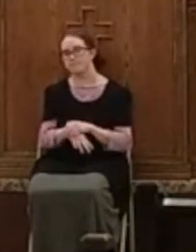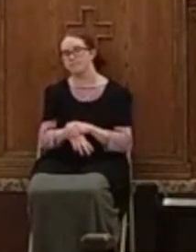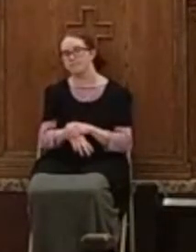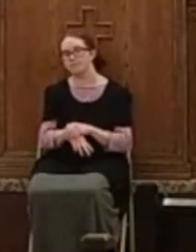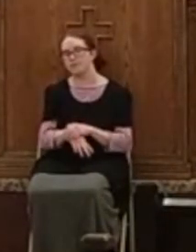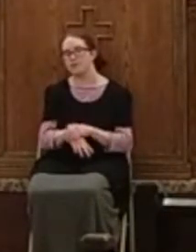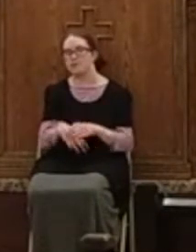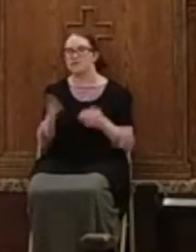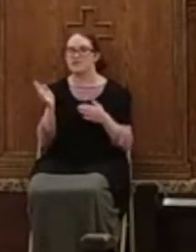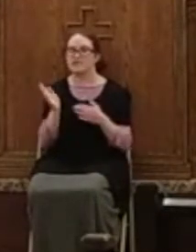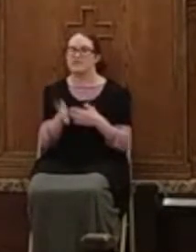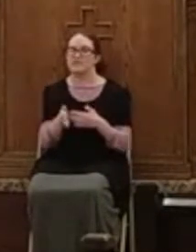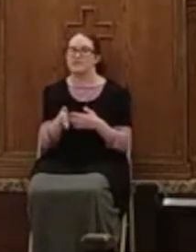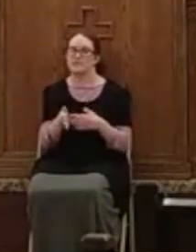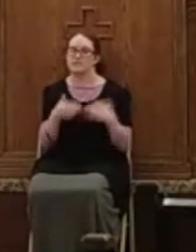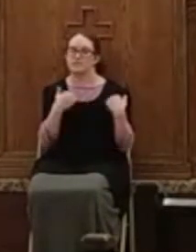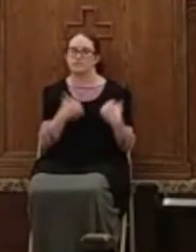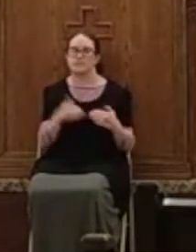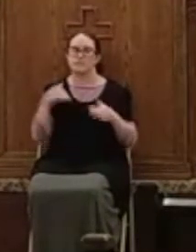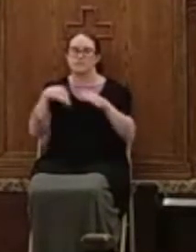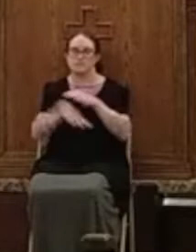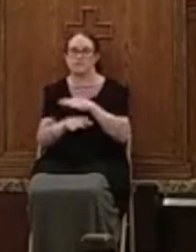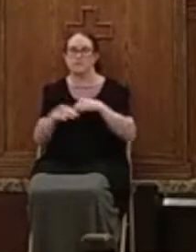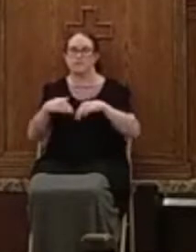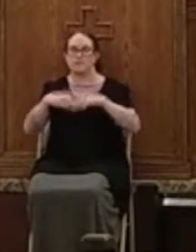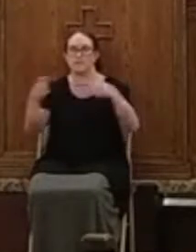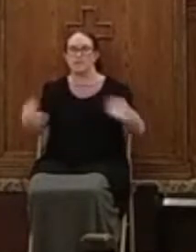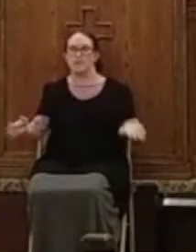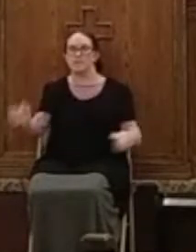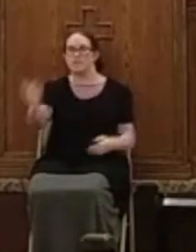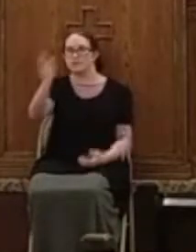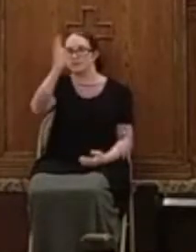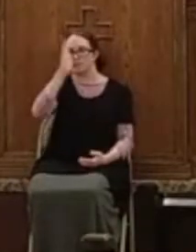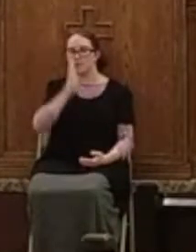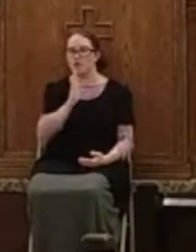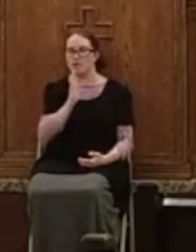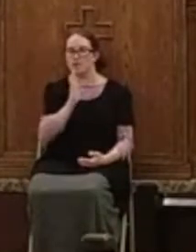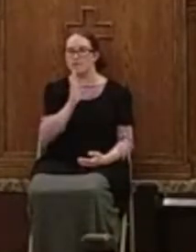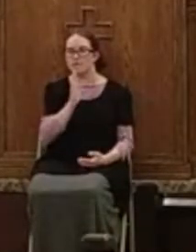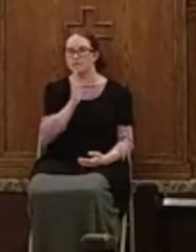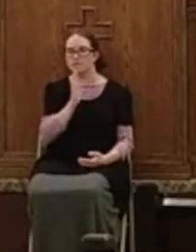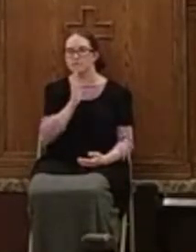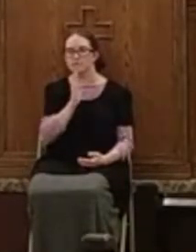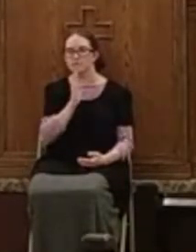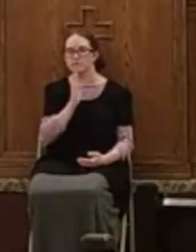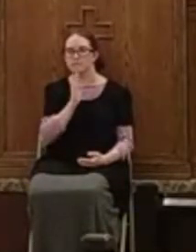You just don't haphazardly go into the presence of God.